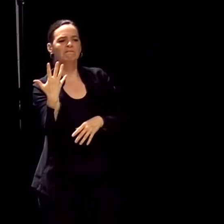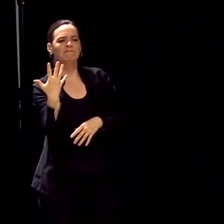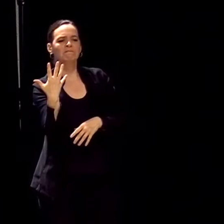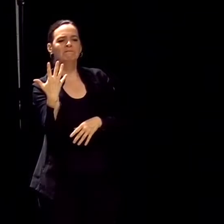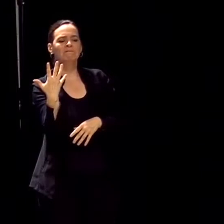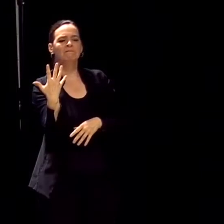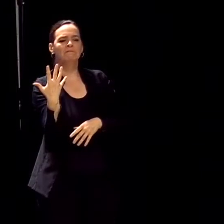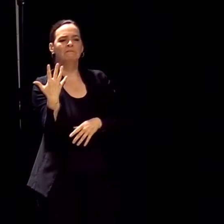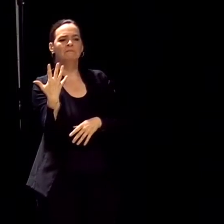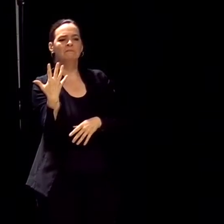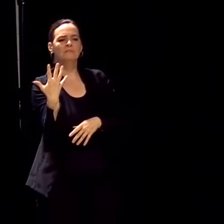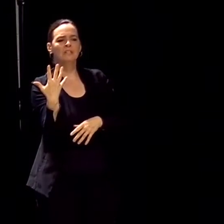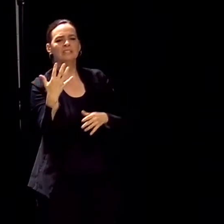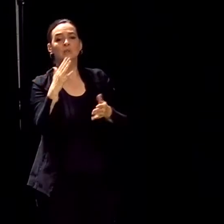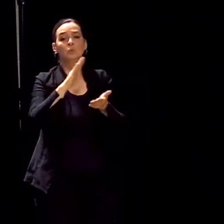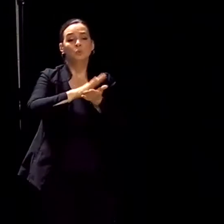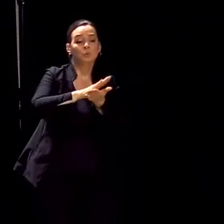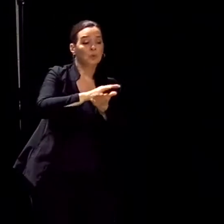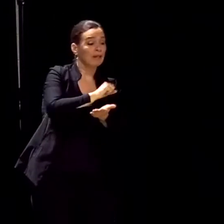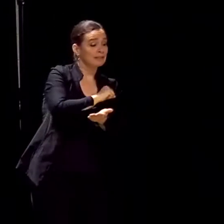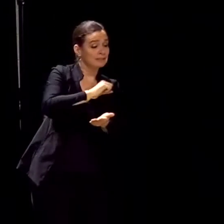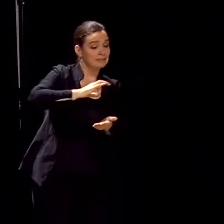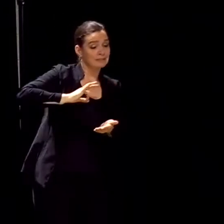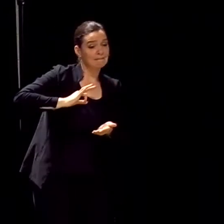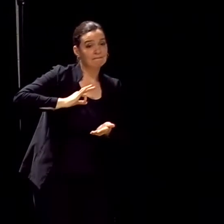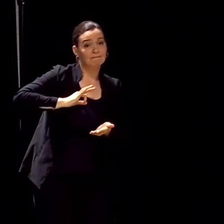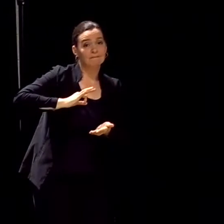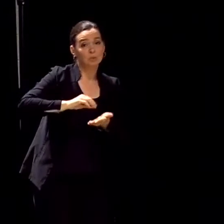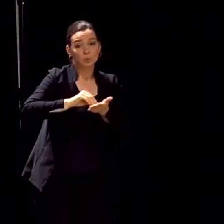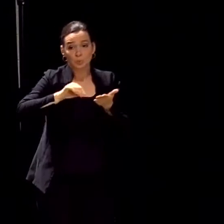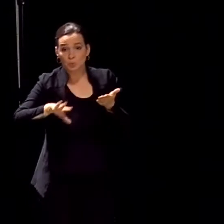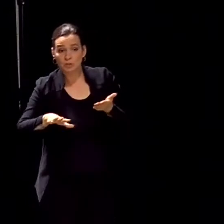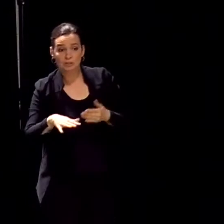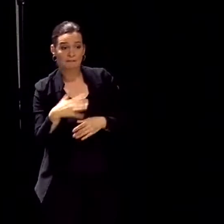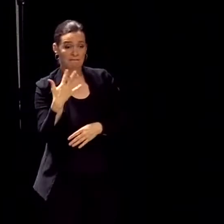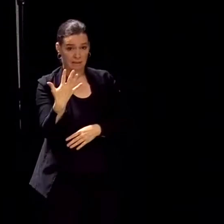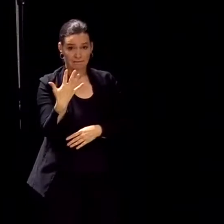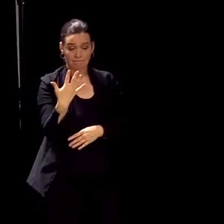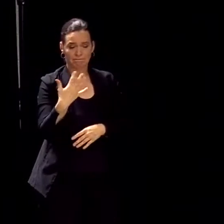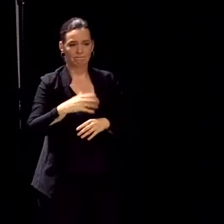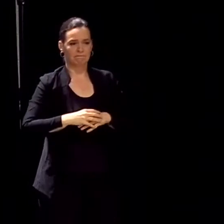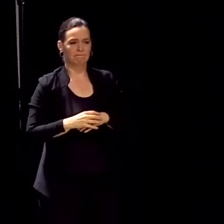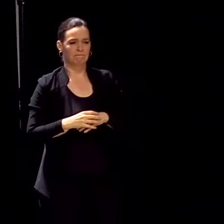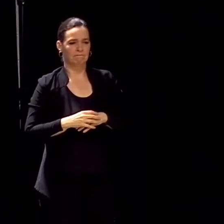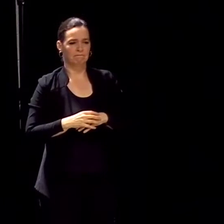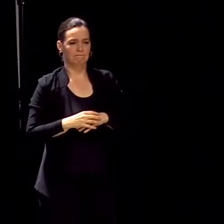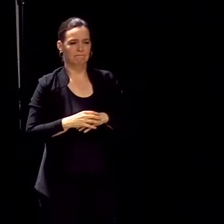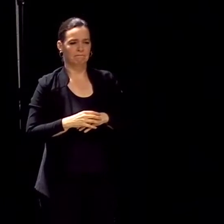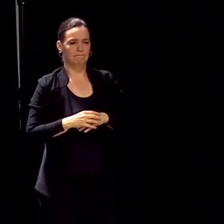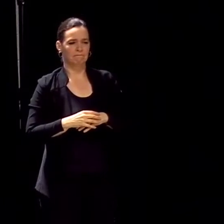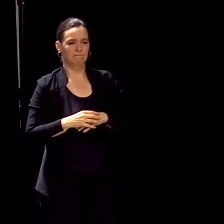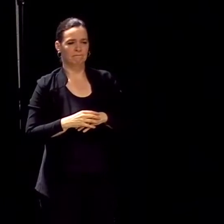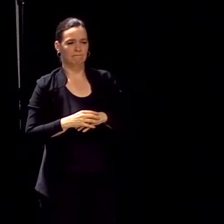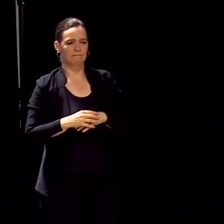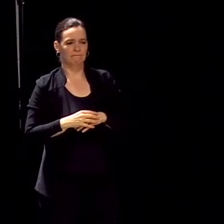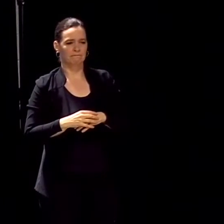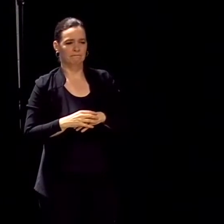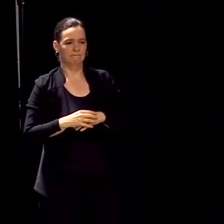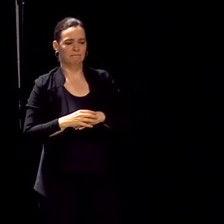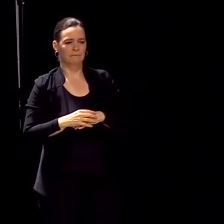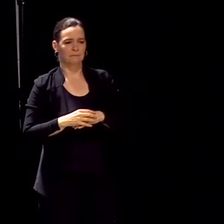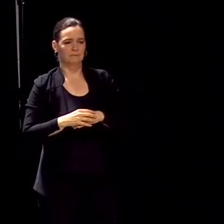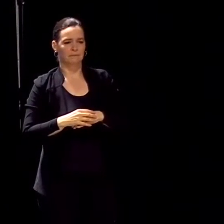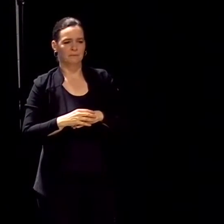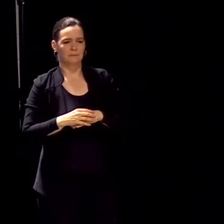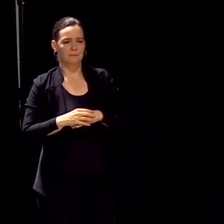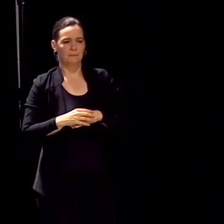tweak anything like of plans that they did give you, or was it just cut and dry? No. So the zone program is the state's